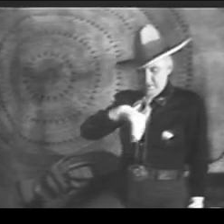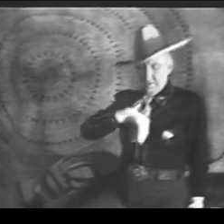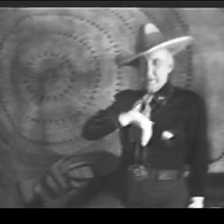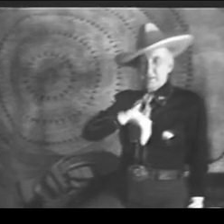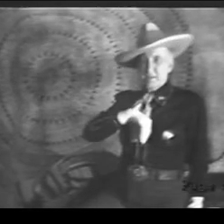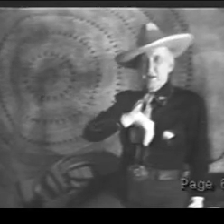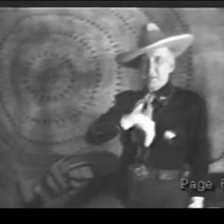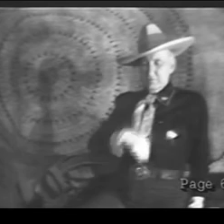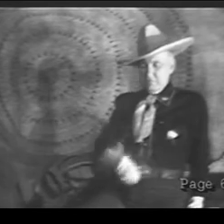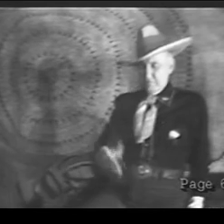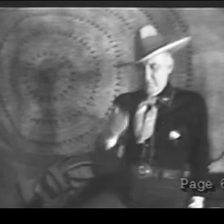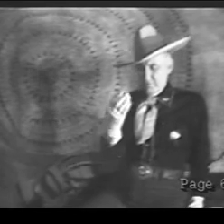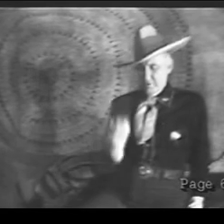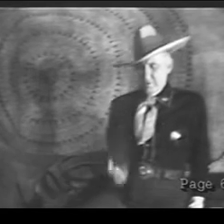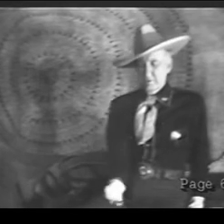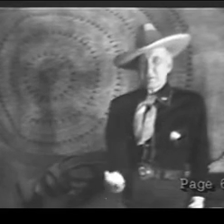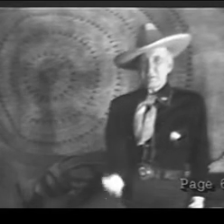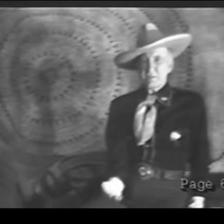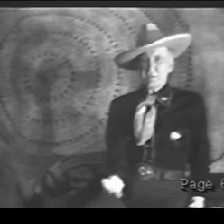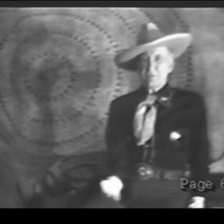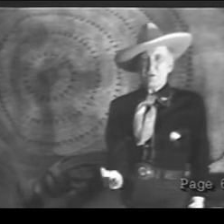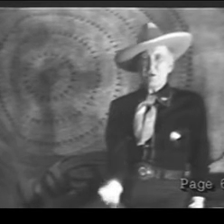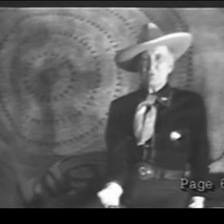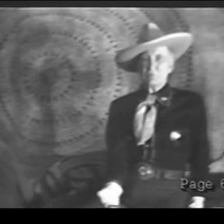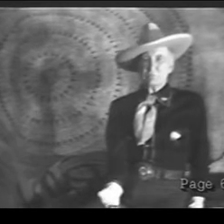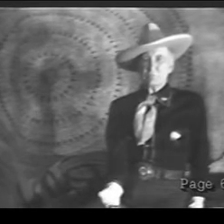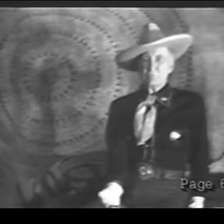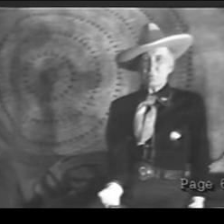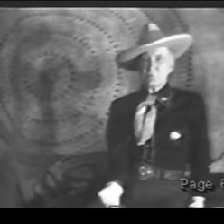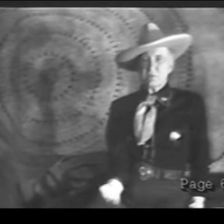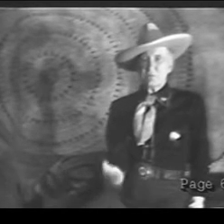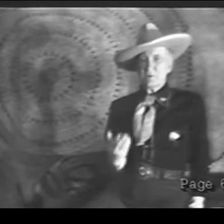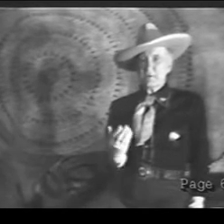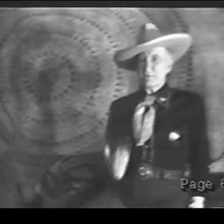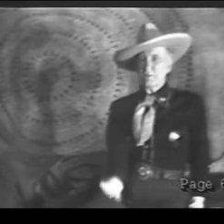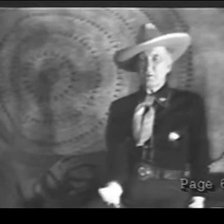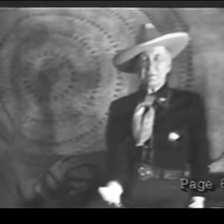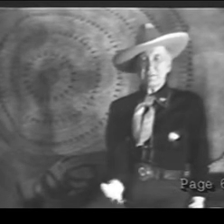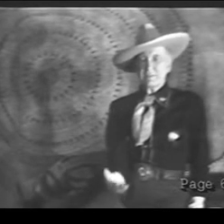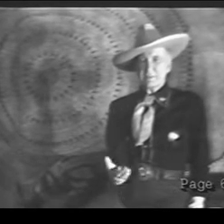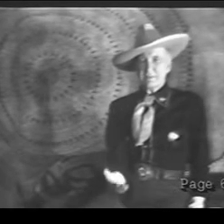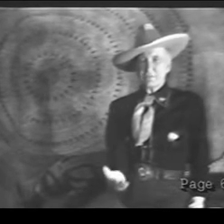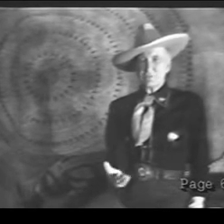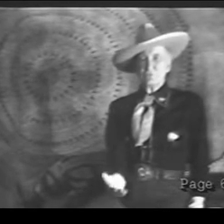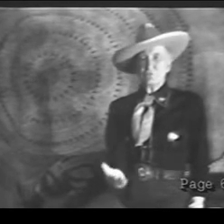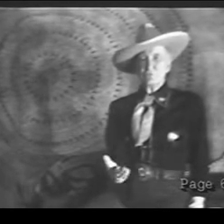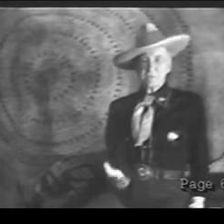then his heart is on the ground. Puts his heart right on the ground, and that's true